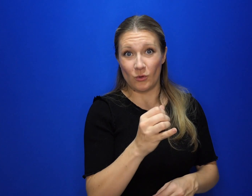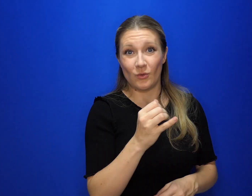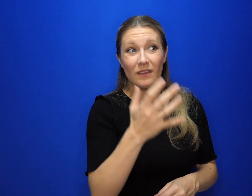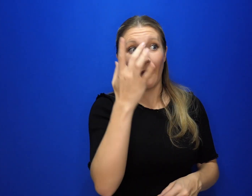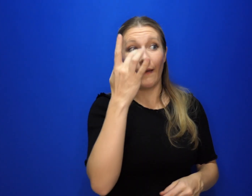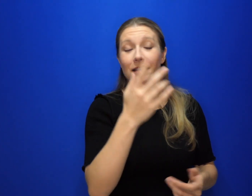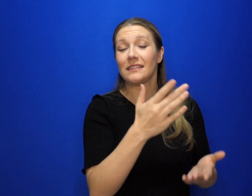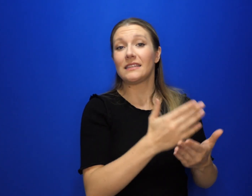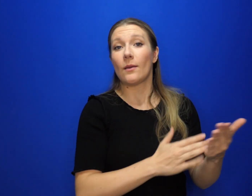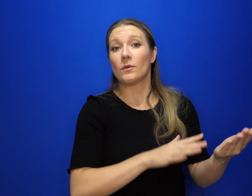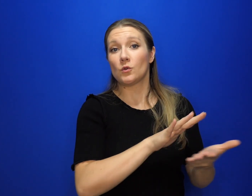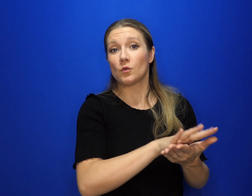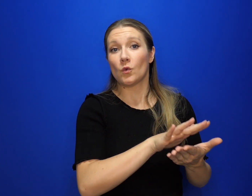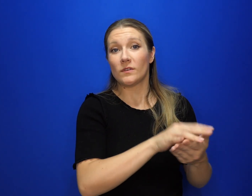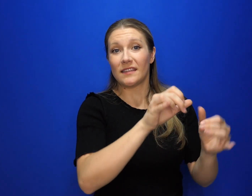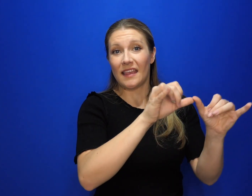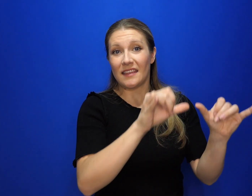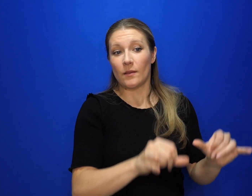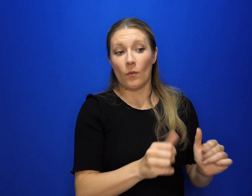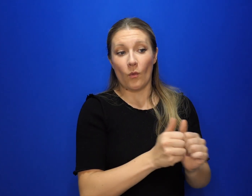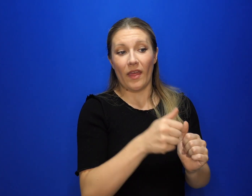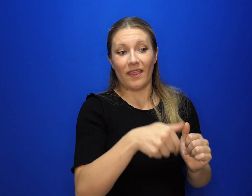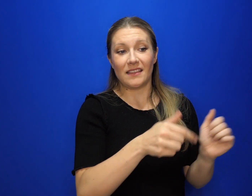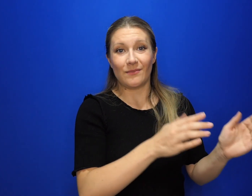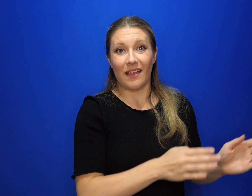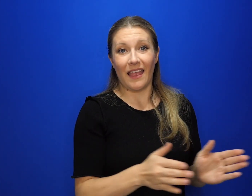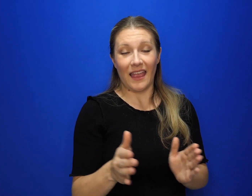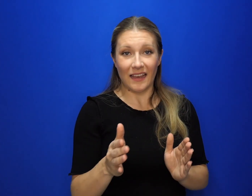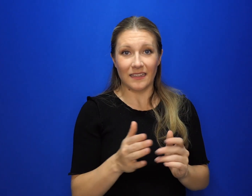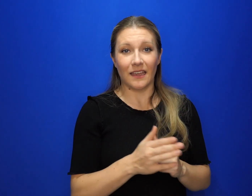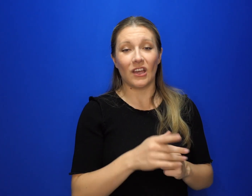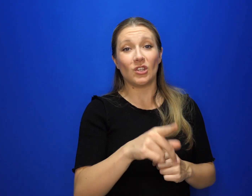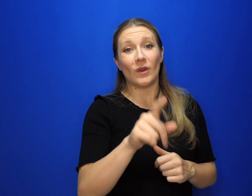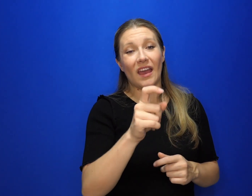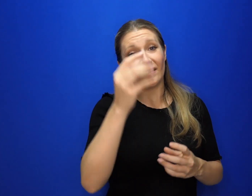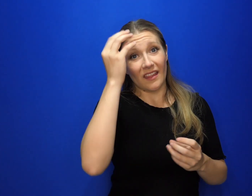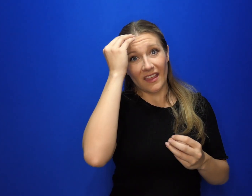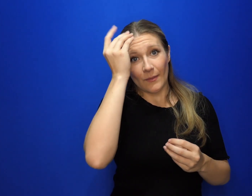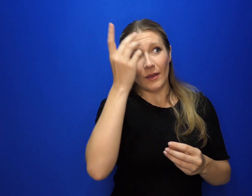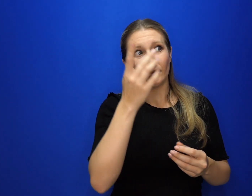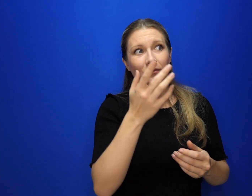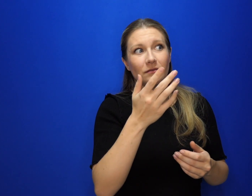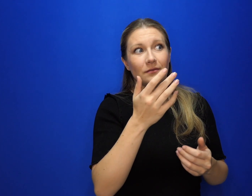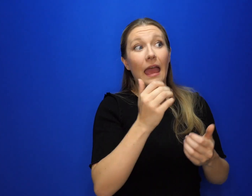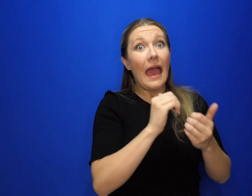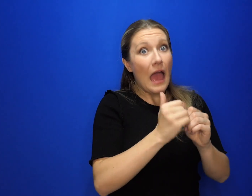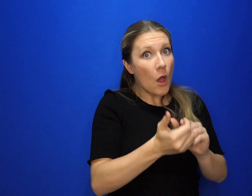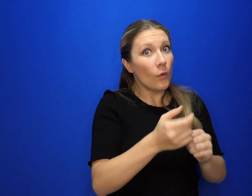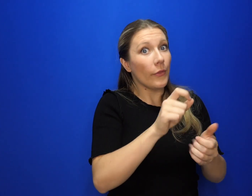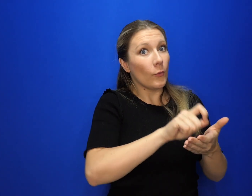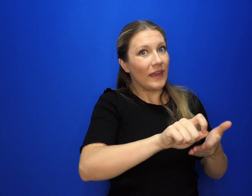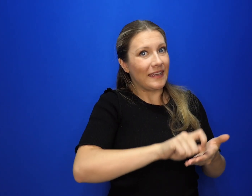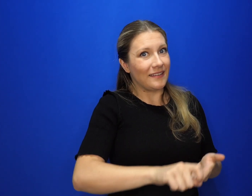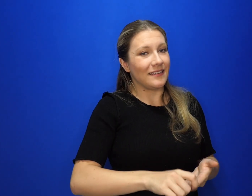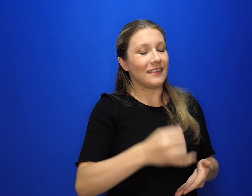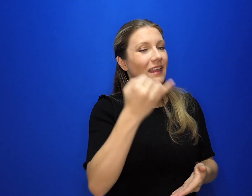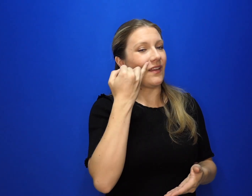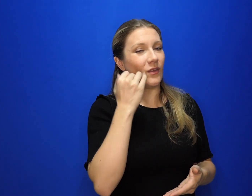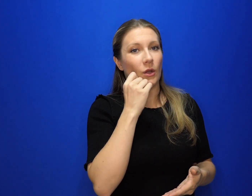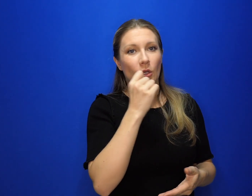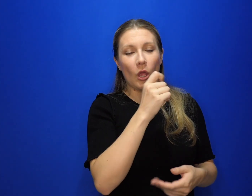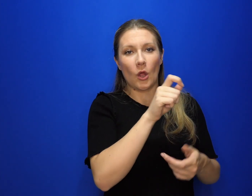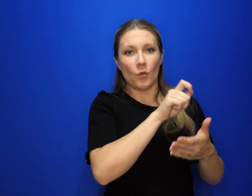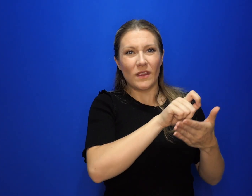because some school systems, again, with these plans, you really have to think about how they're written. Because if they're not